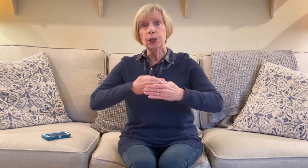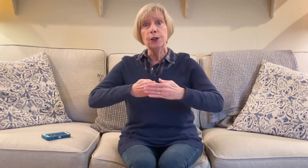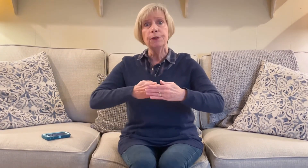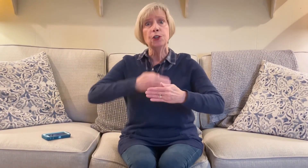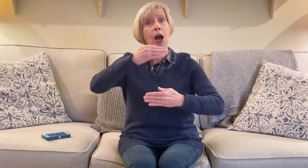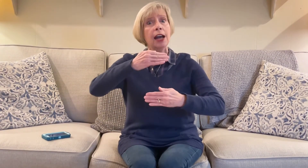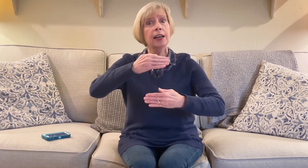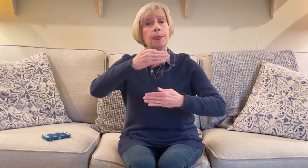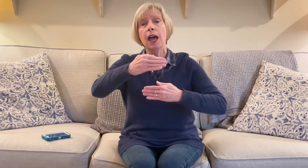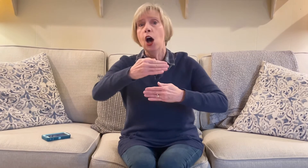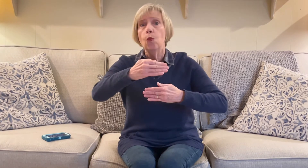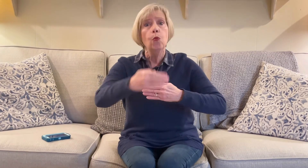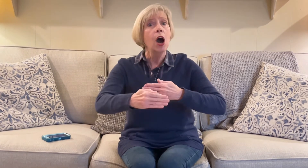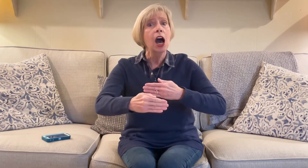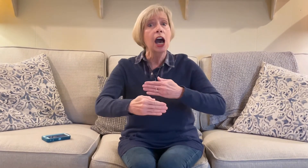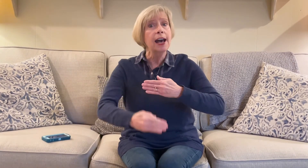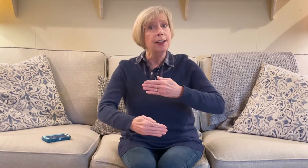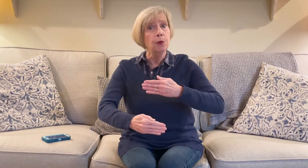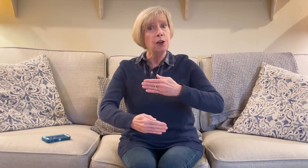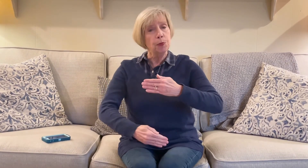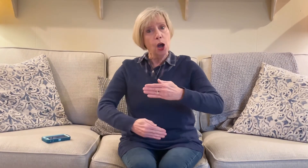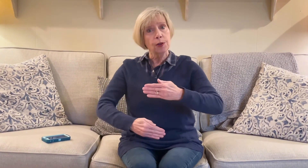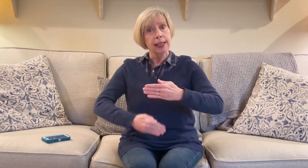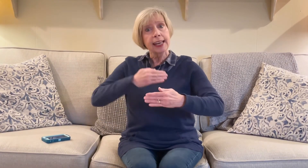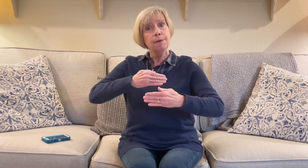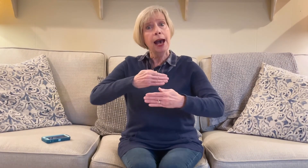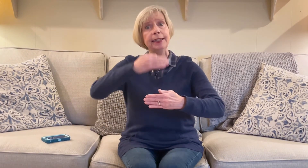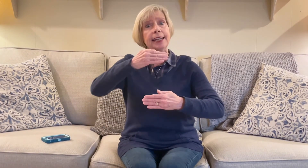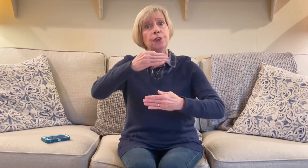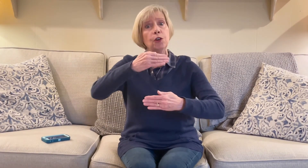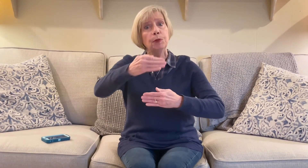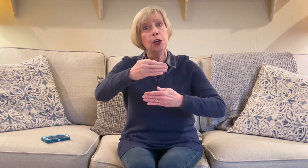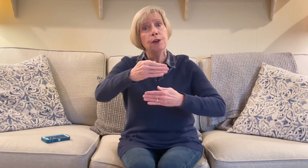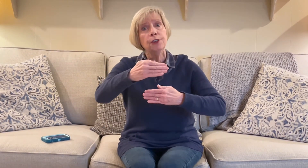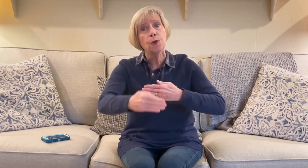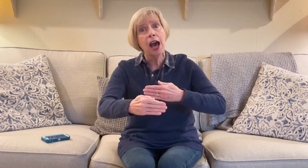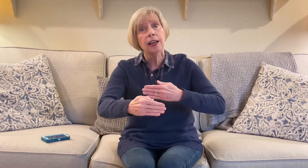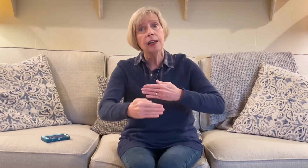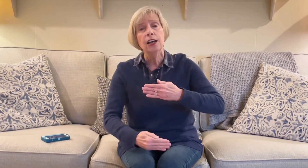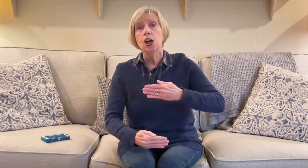blue truck. One wheel broke in my little blue truck.